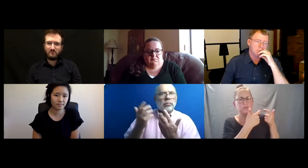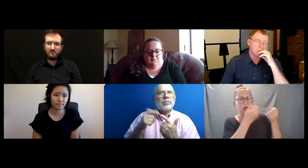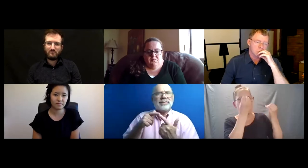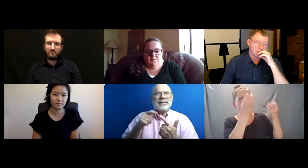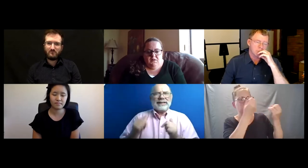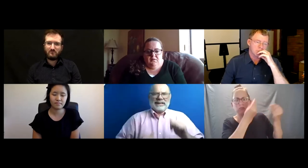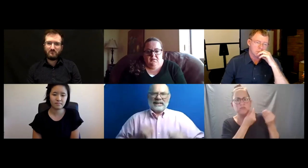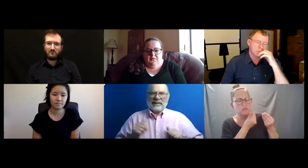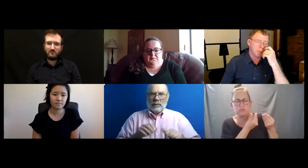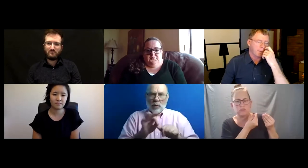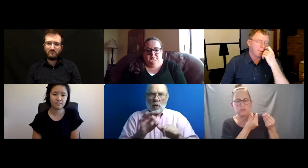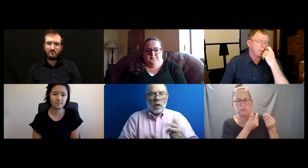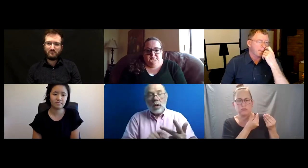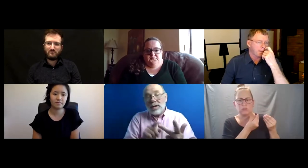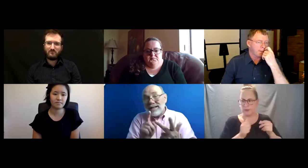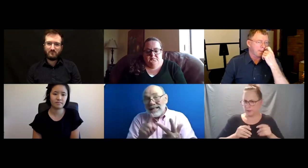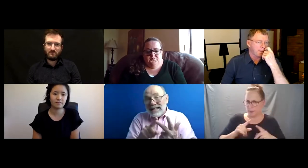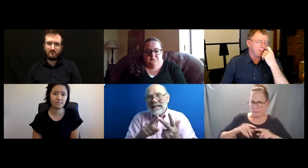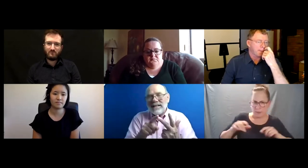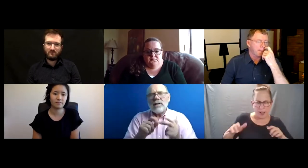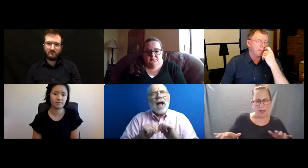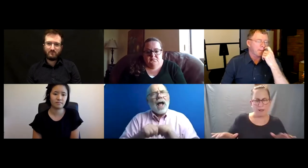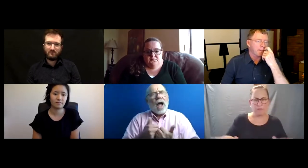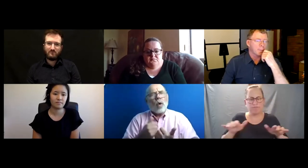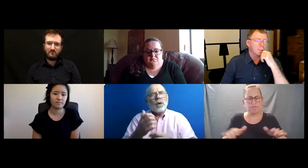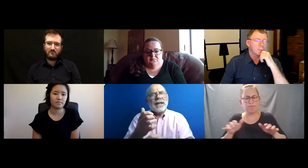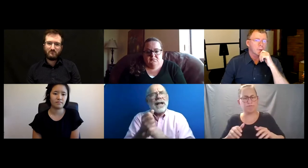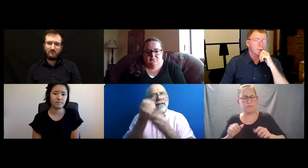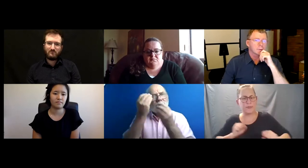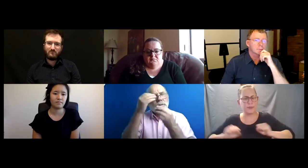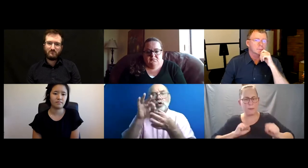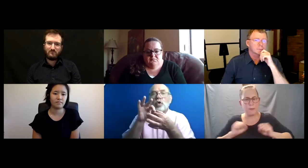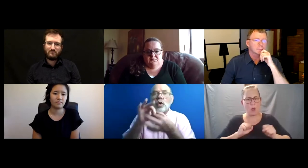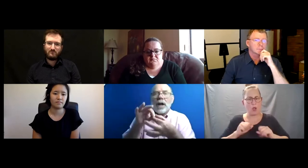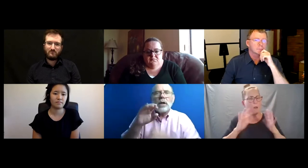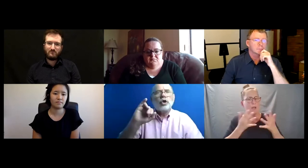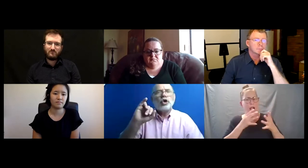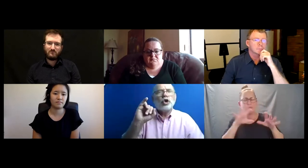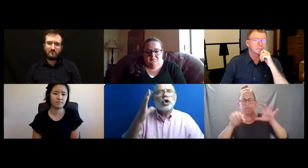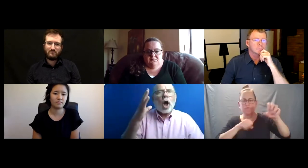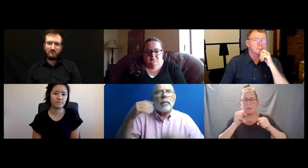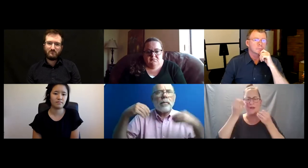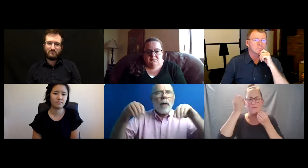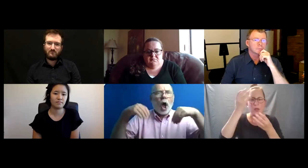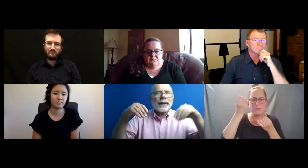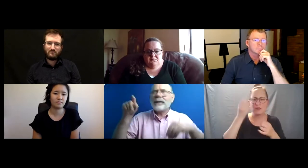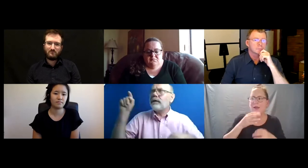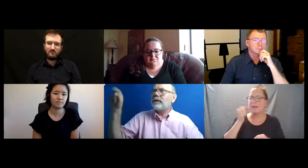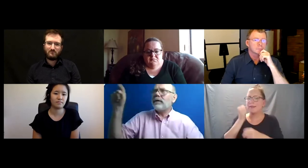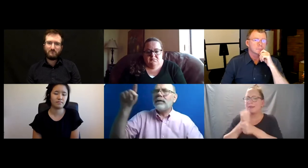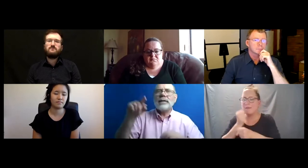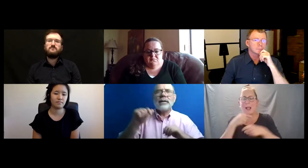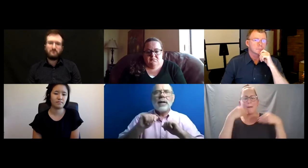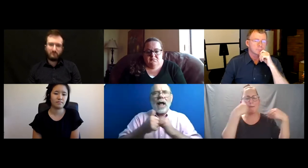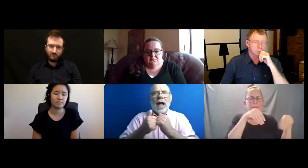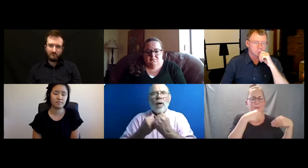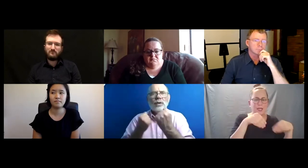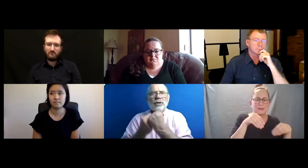and barriers, how they can assert themselves to break through this, and how these